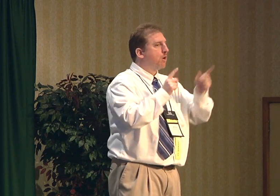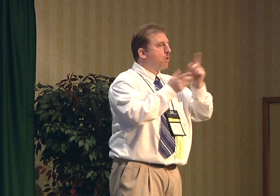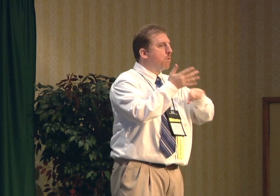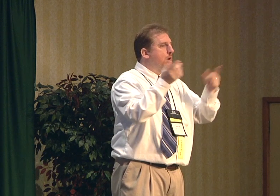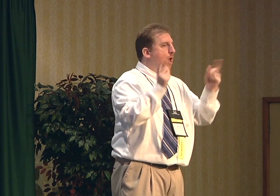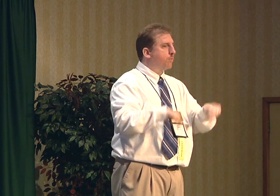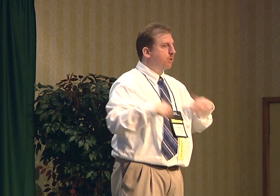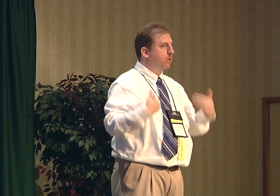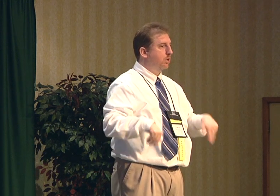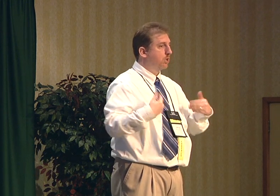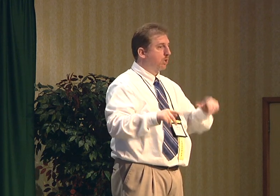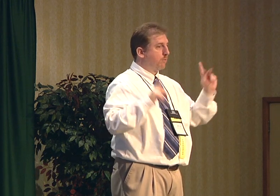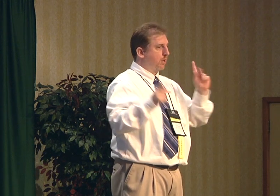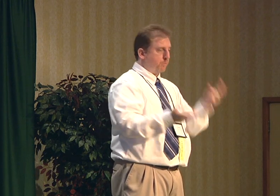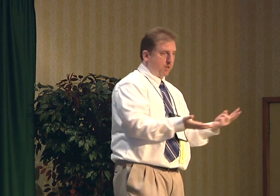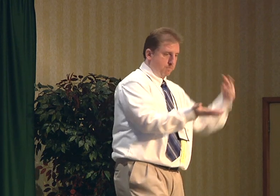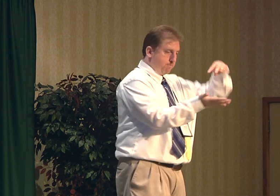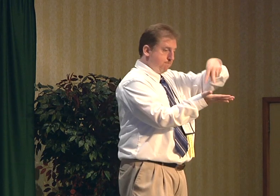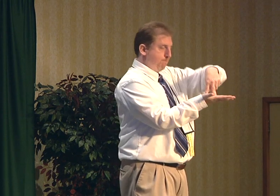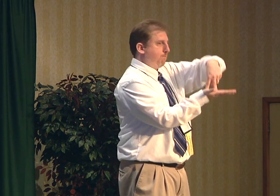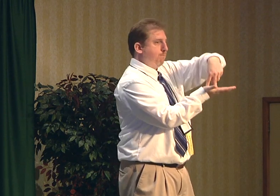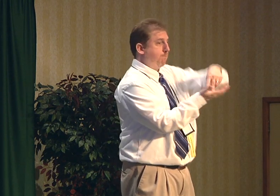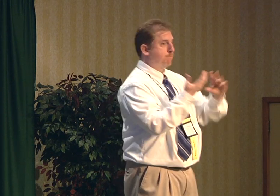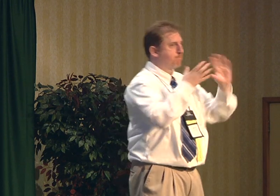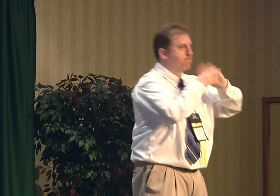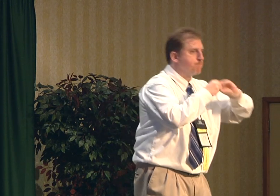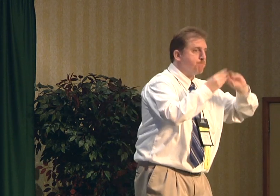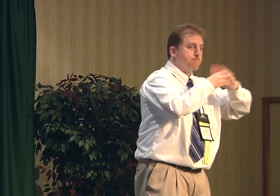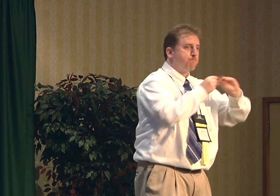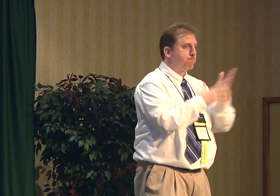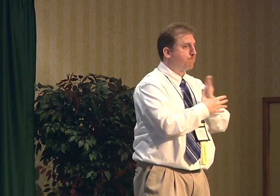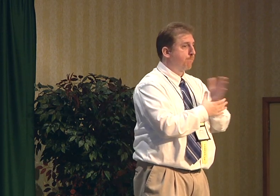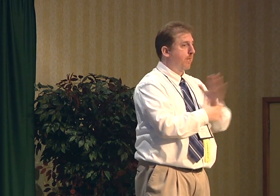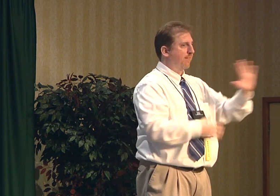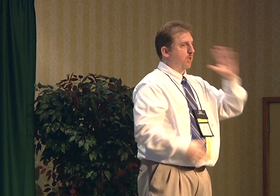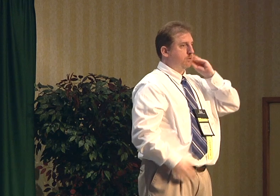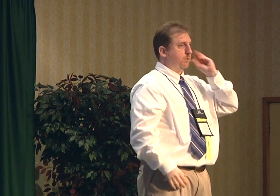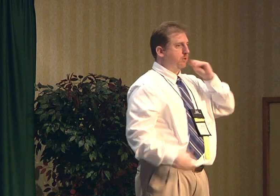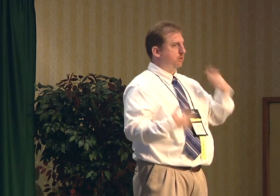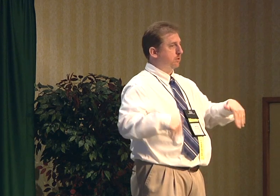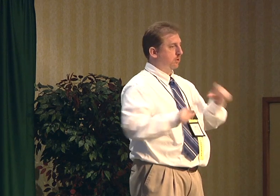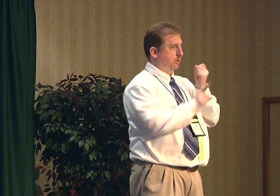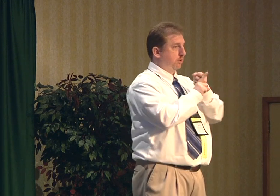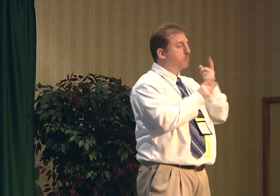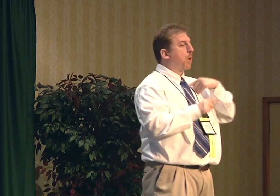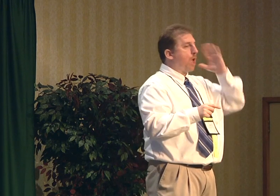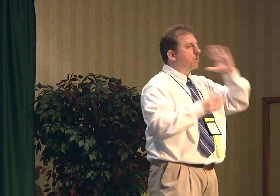our organization, but what ended up happening was pretty incredible. People stood up, and they shared their experiences and their